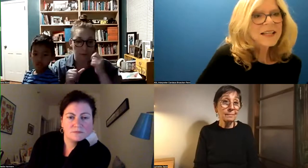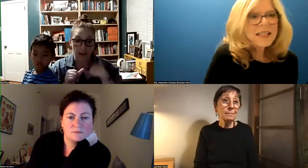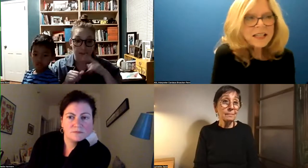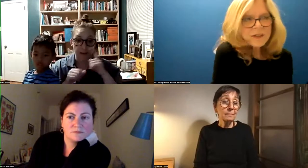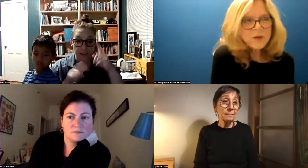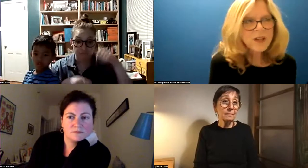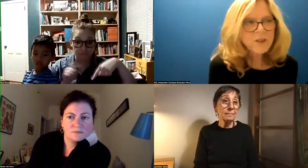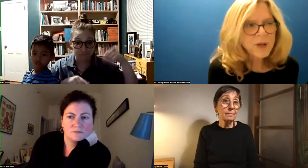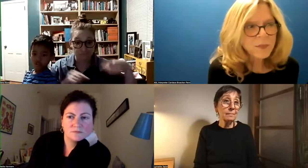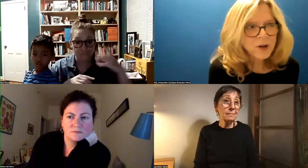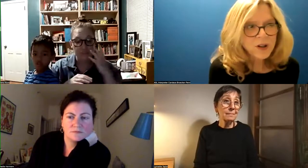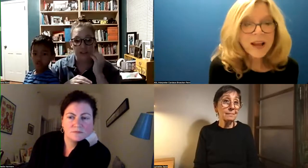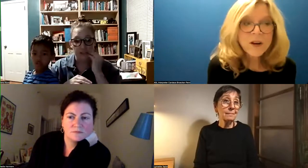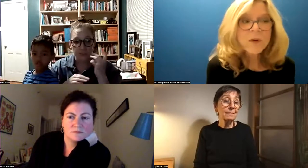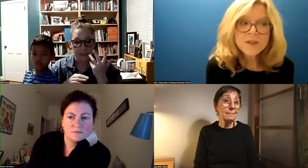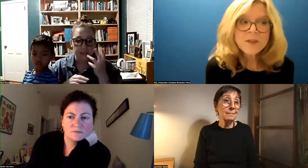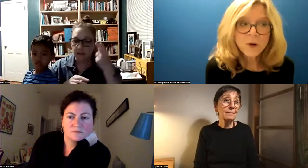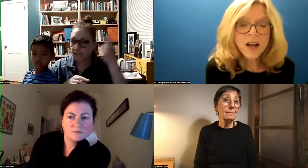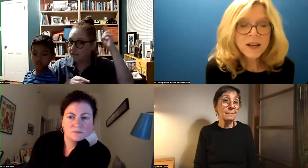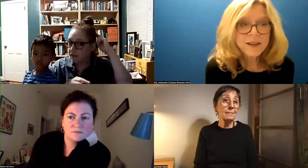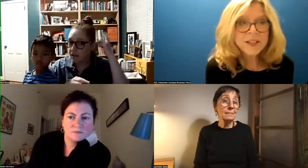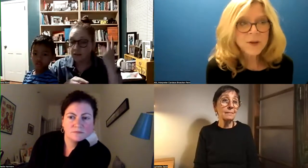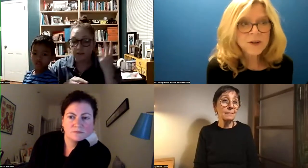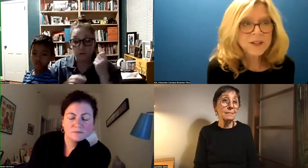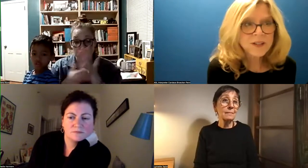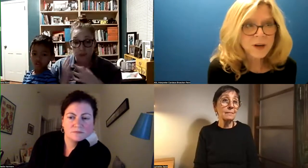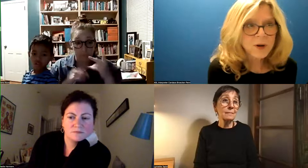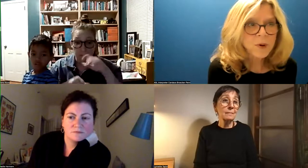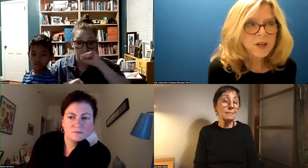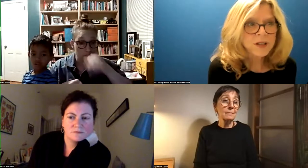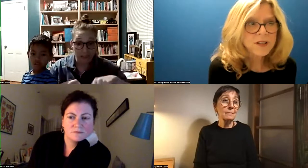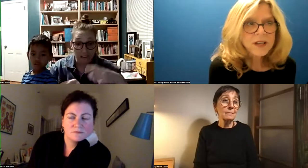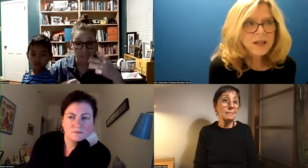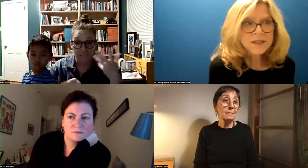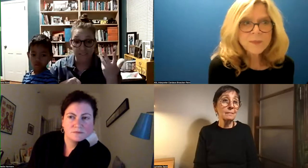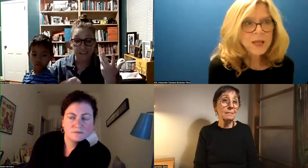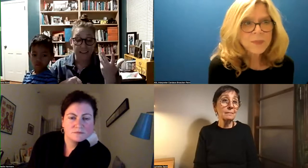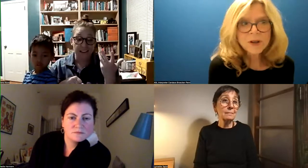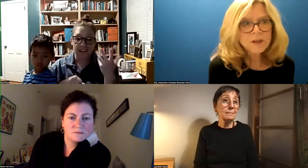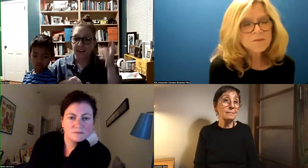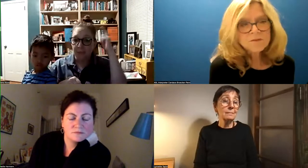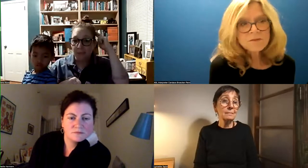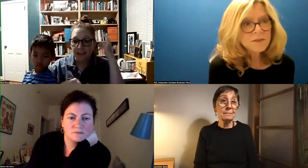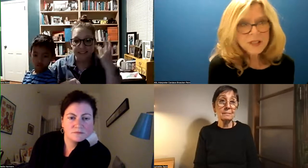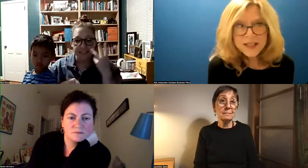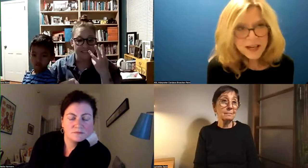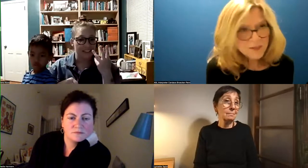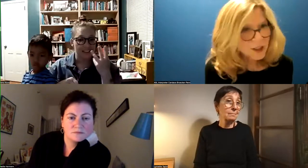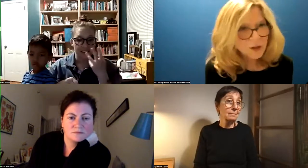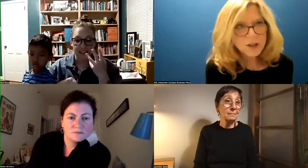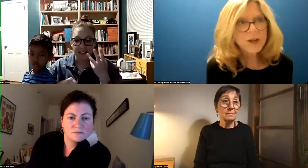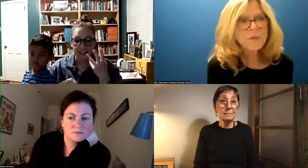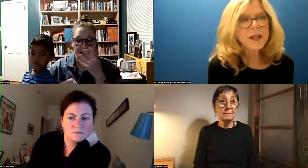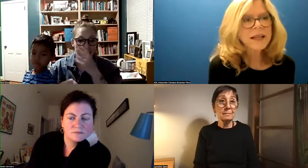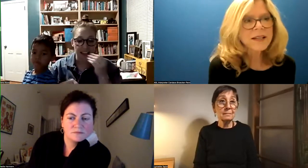Yes, I did interview several people, and there was a variety of experiences they reported. Some people liked having